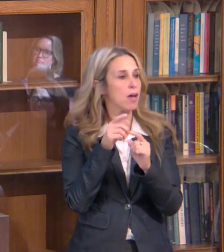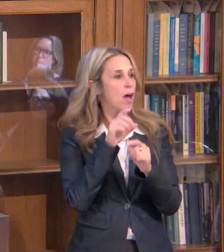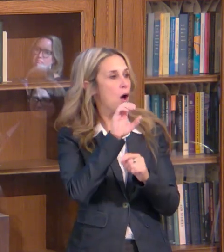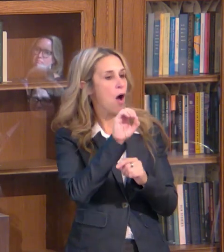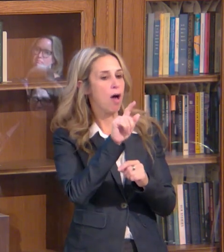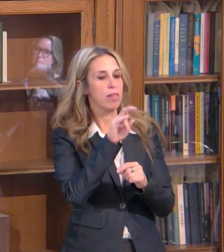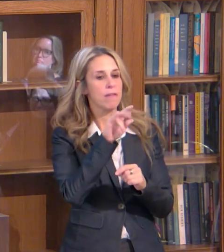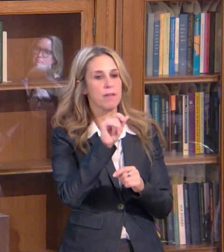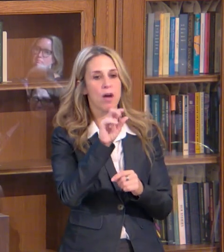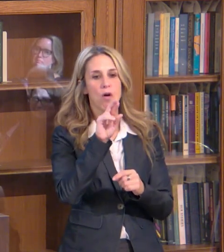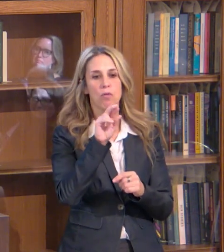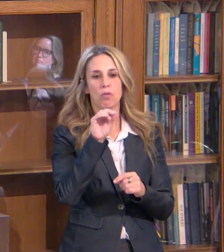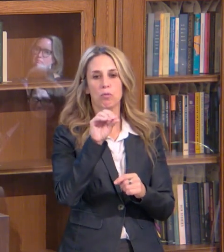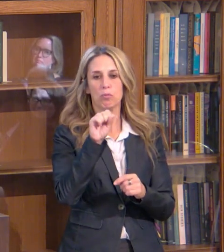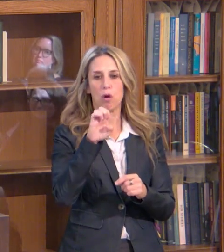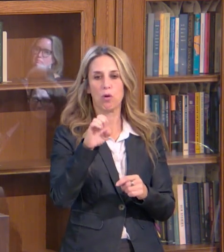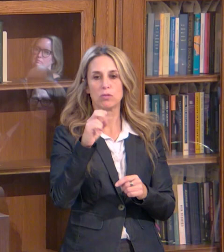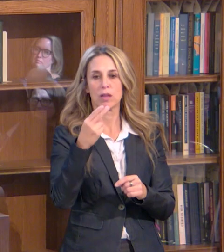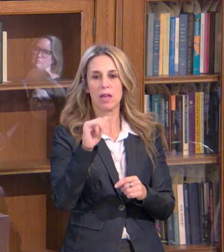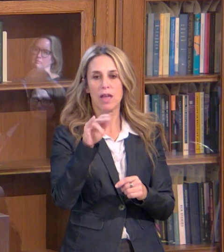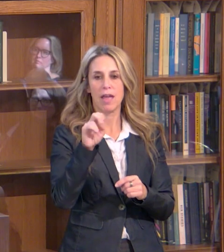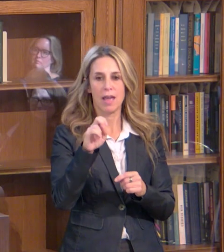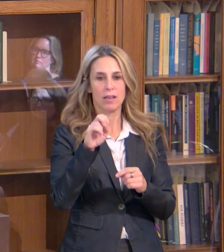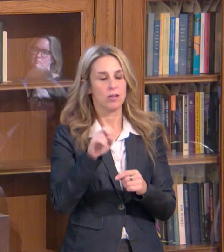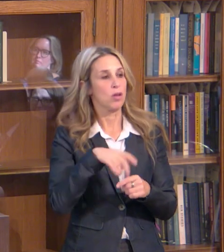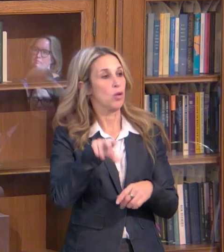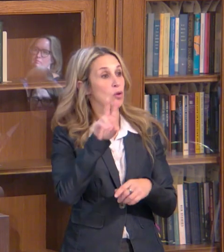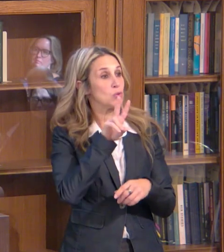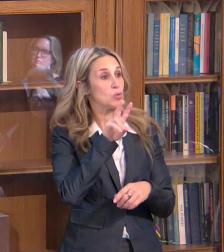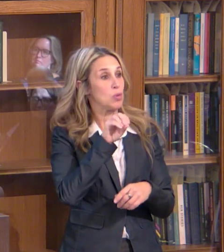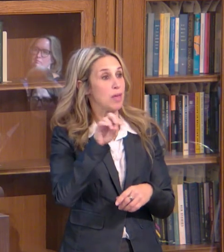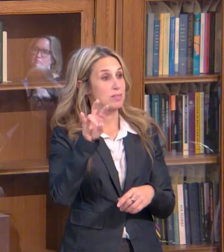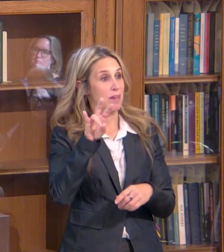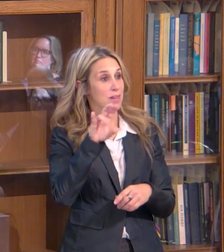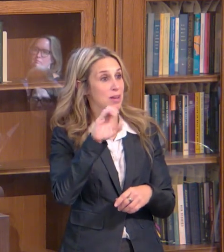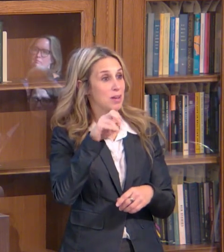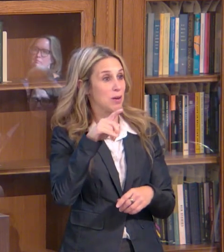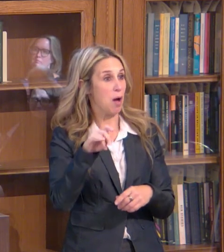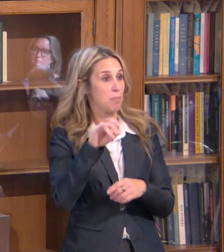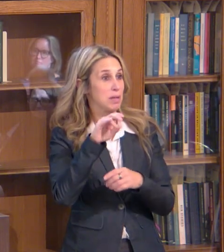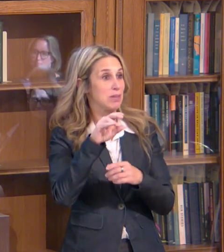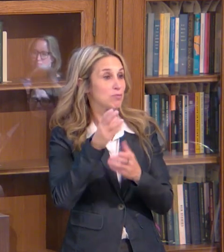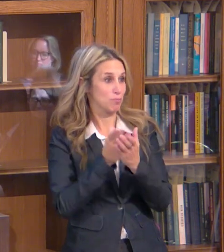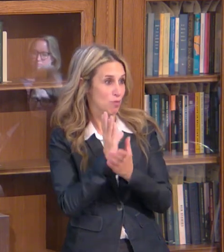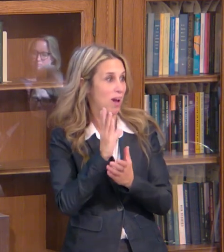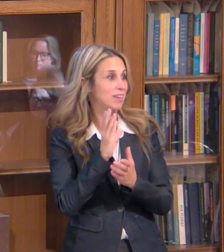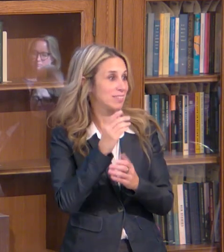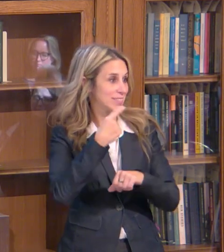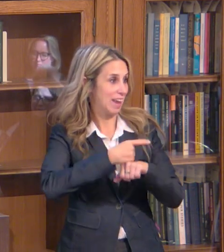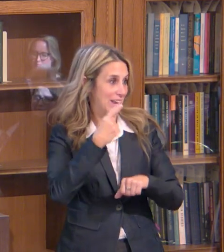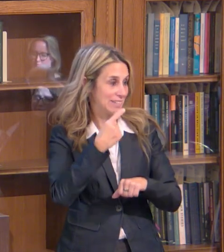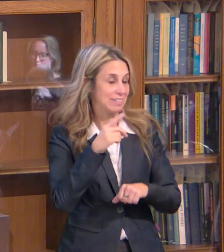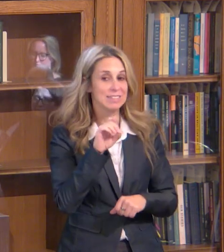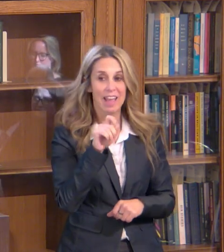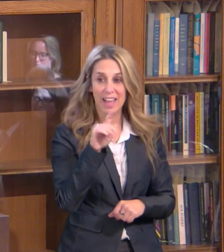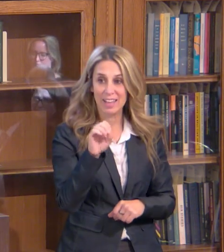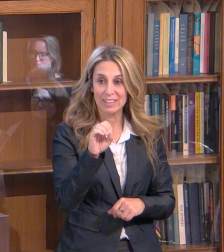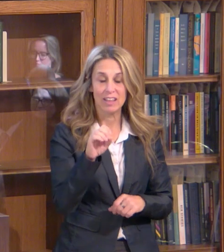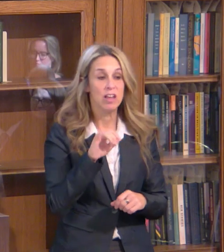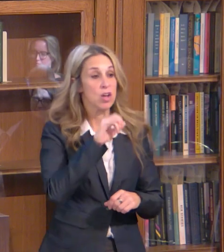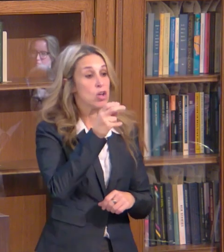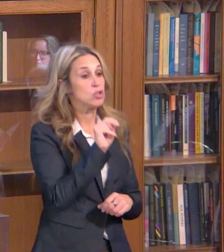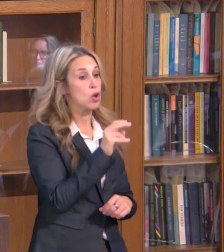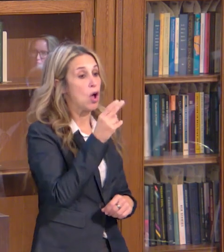Rose Haney uh 2007 copyright date and I'll quote from that Source John